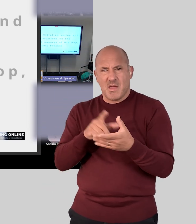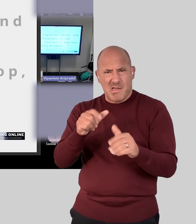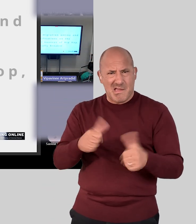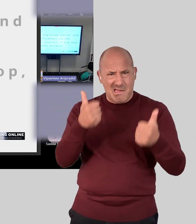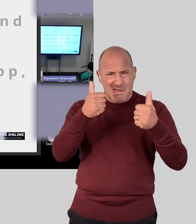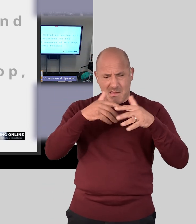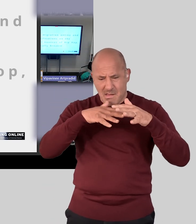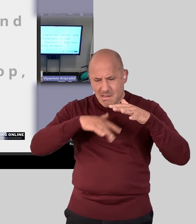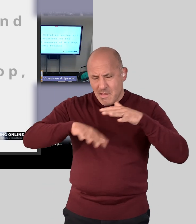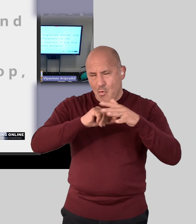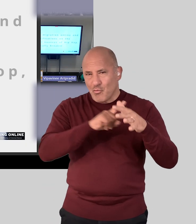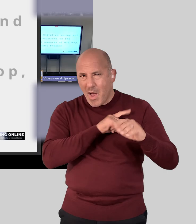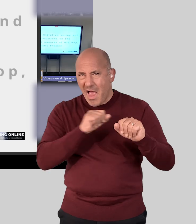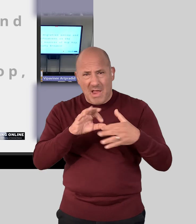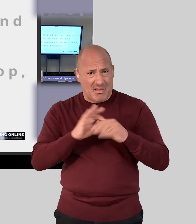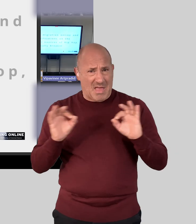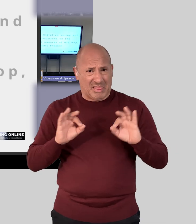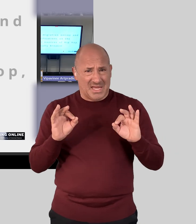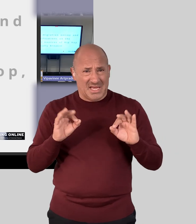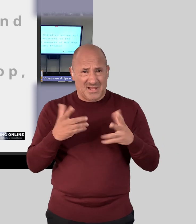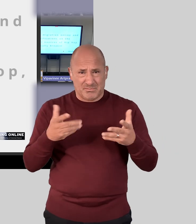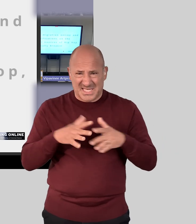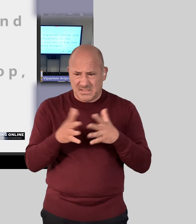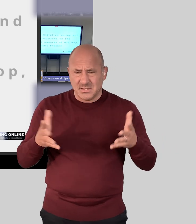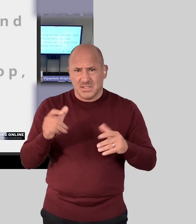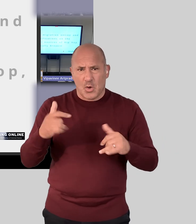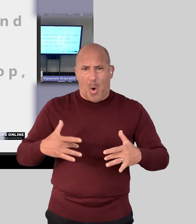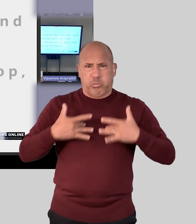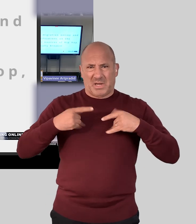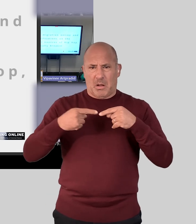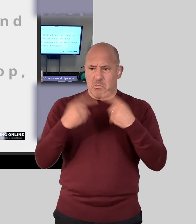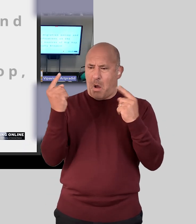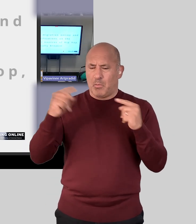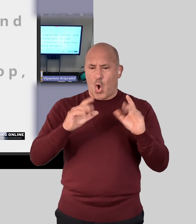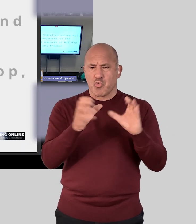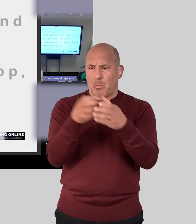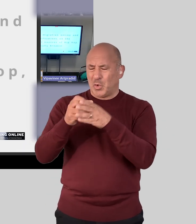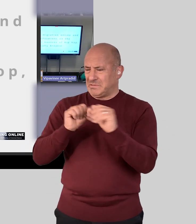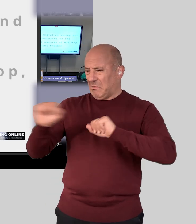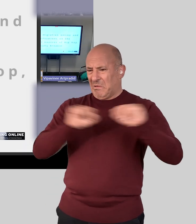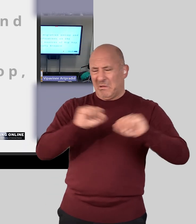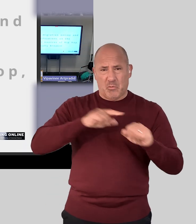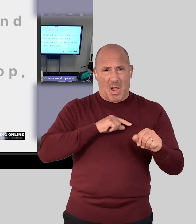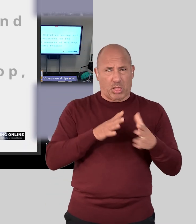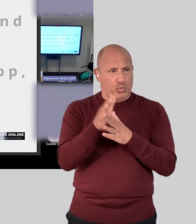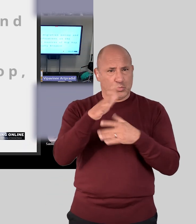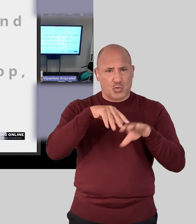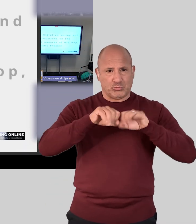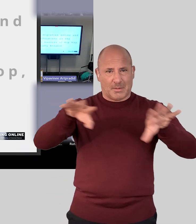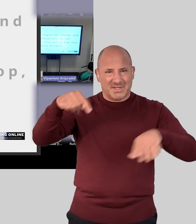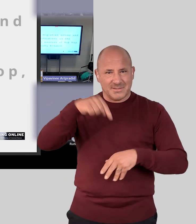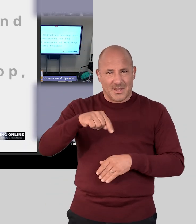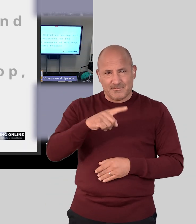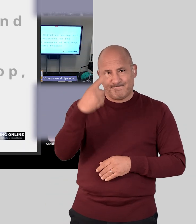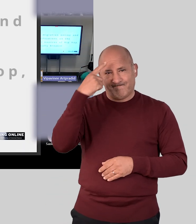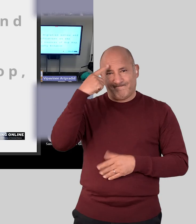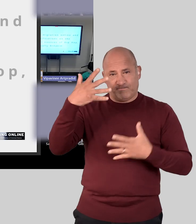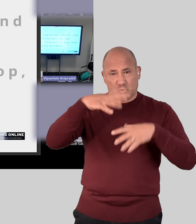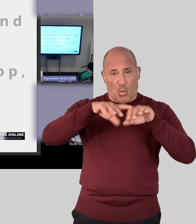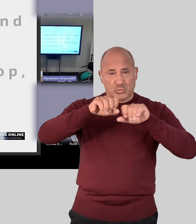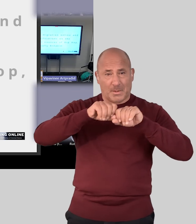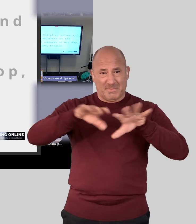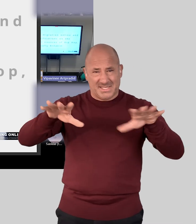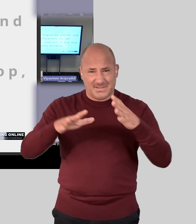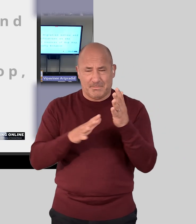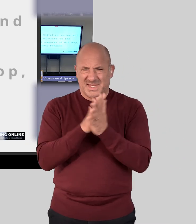naturally fosters polarized opinions and communities. Think about almost all social media seems to polarize